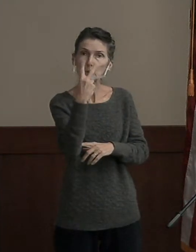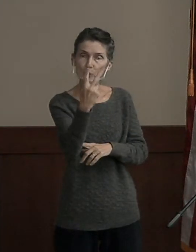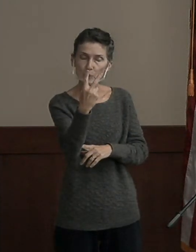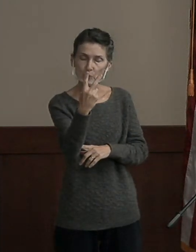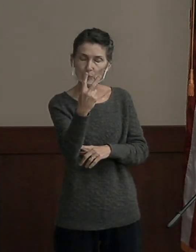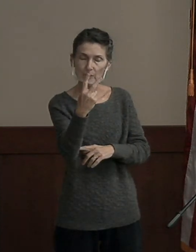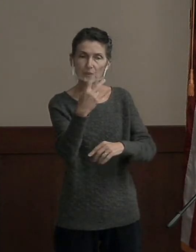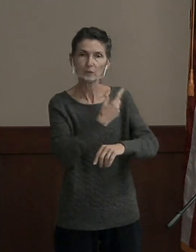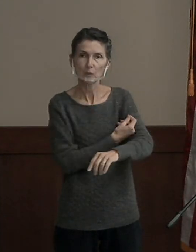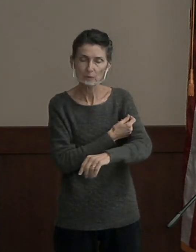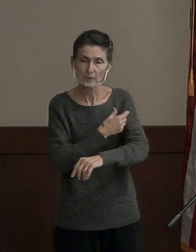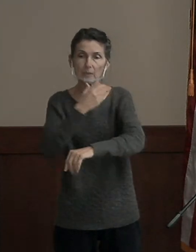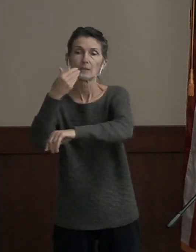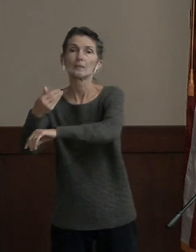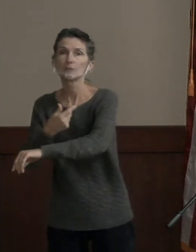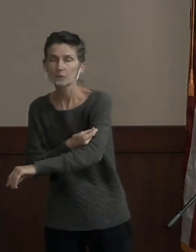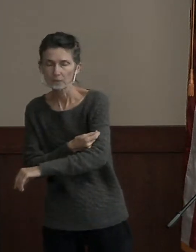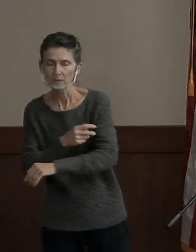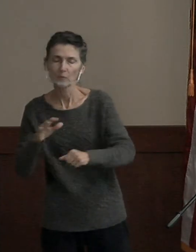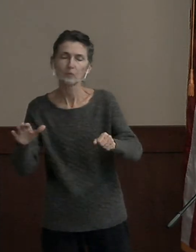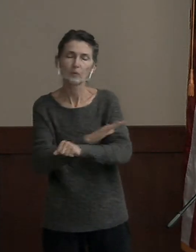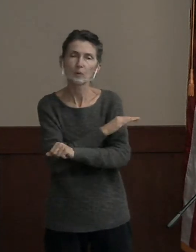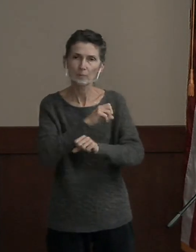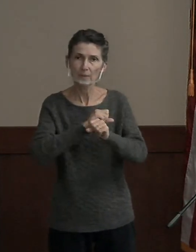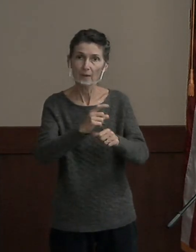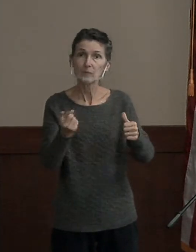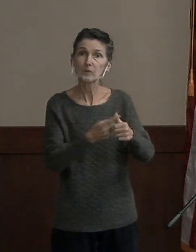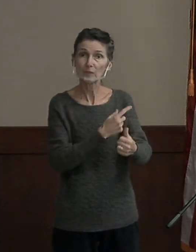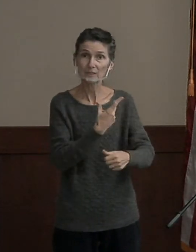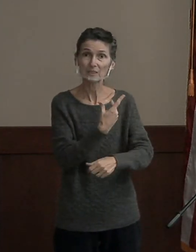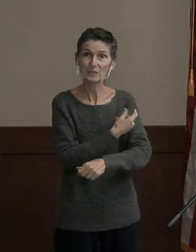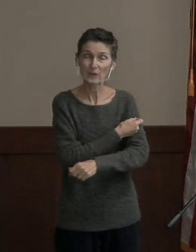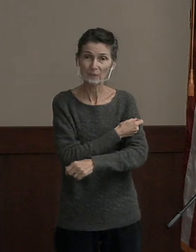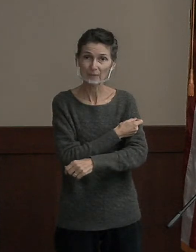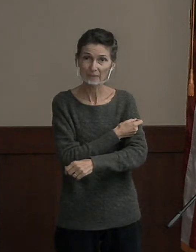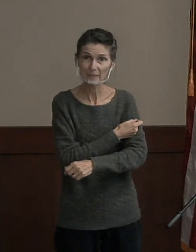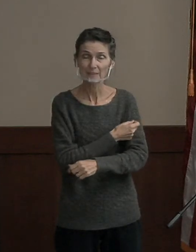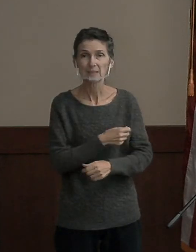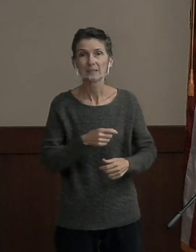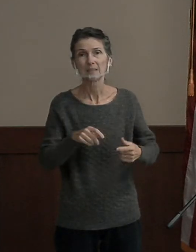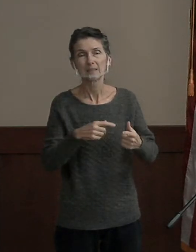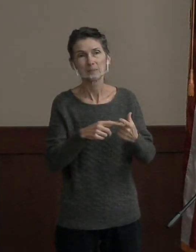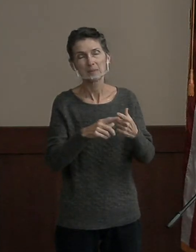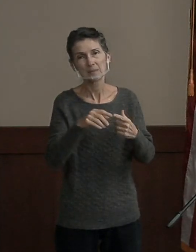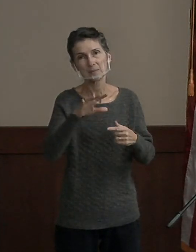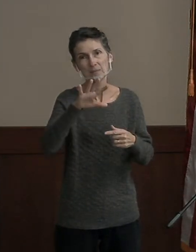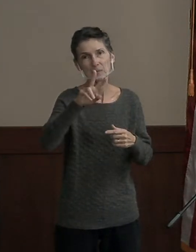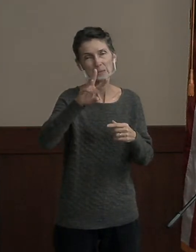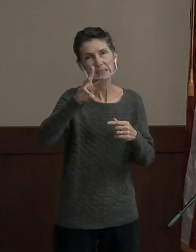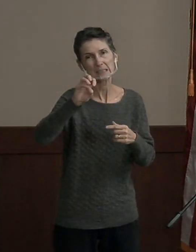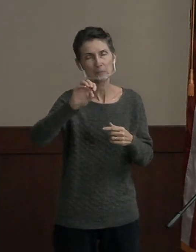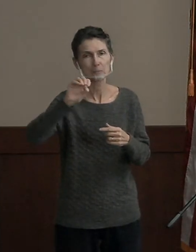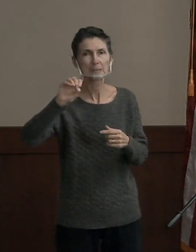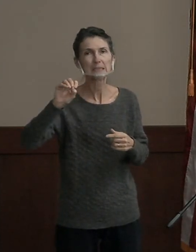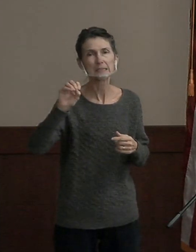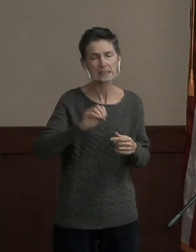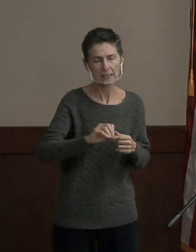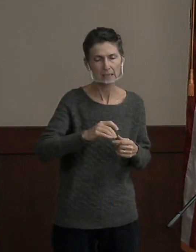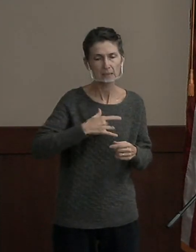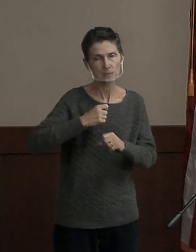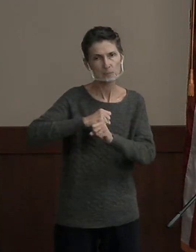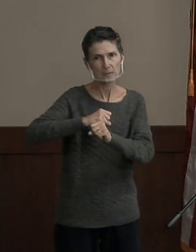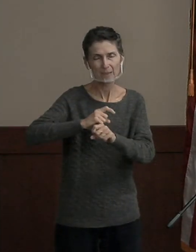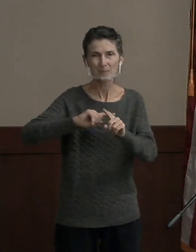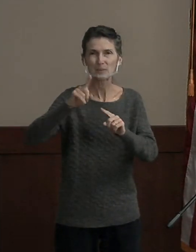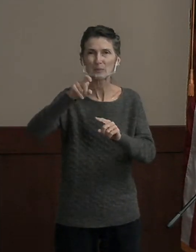be fully protected. Sure, after the first dose, probably about 52 to 60% immunity,